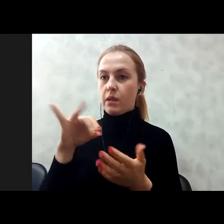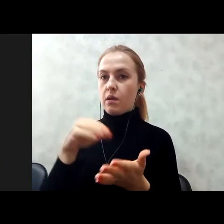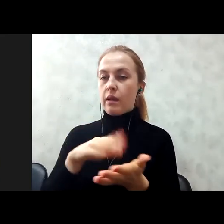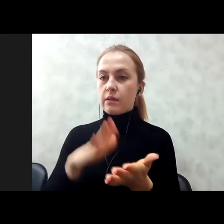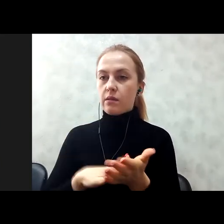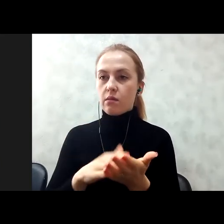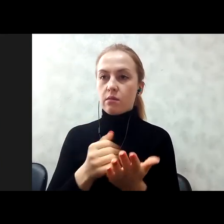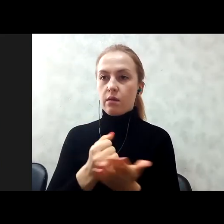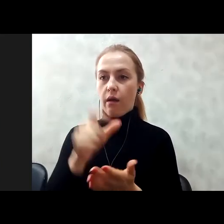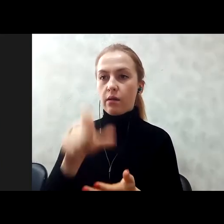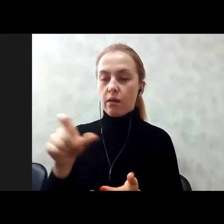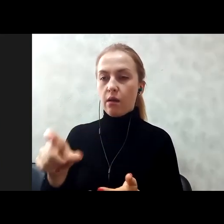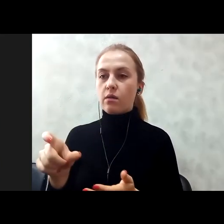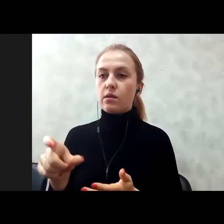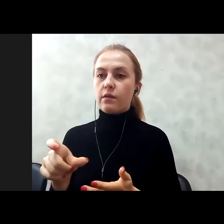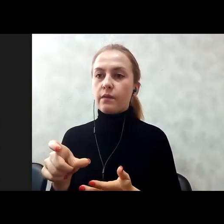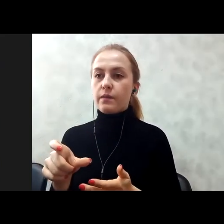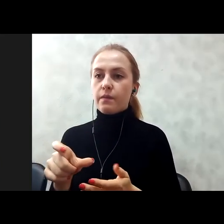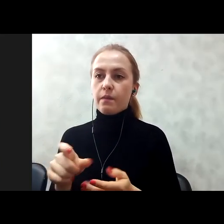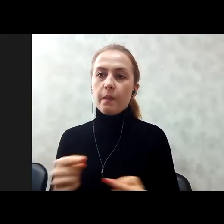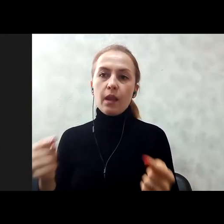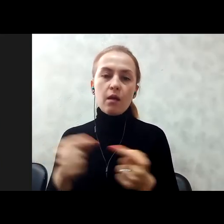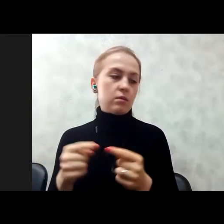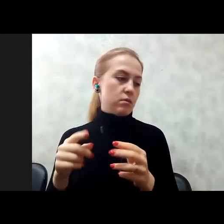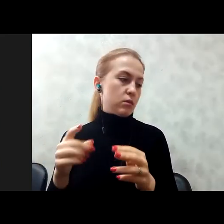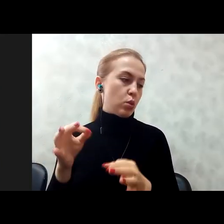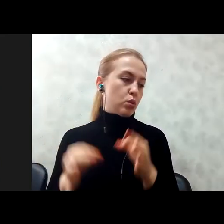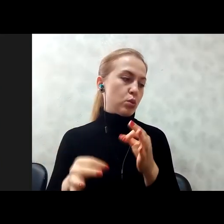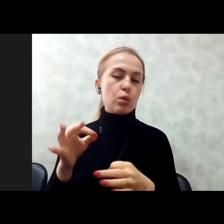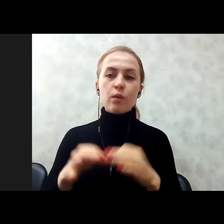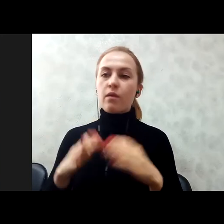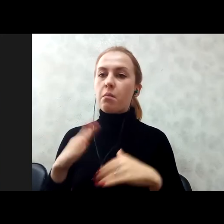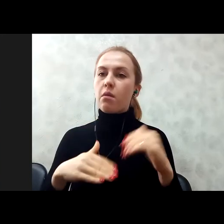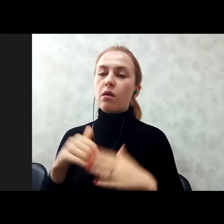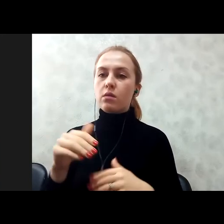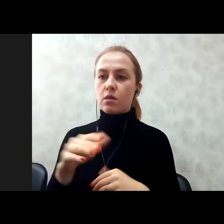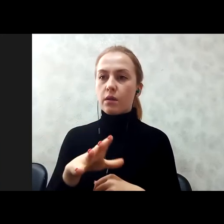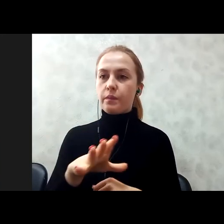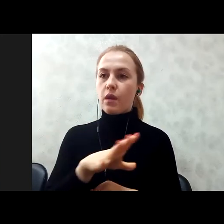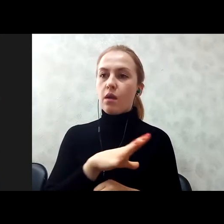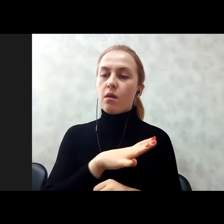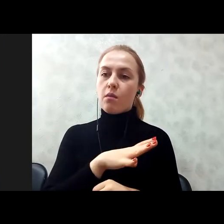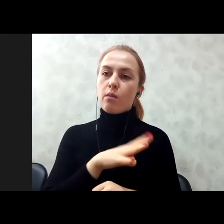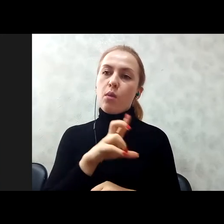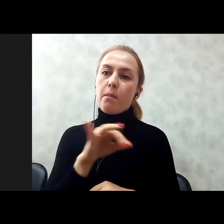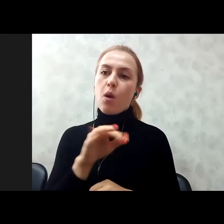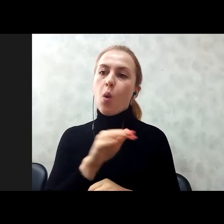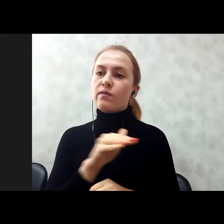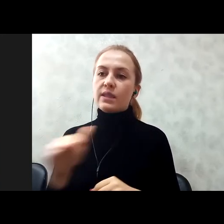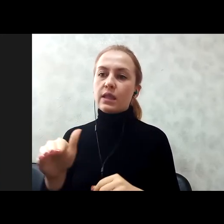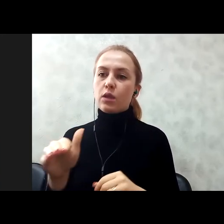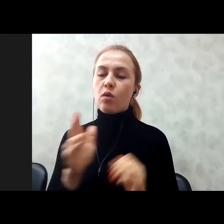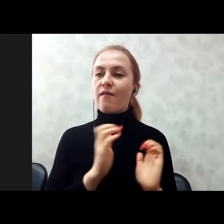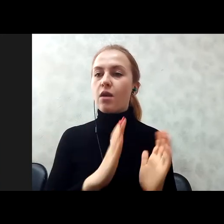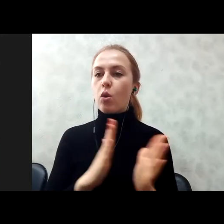At the stage of the candidate registration, since case law is not very clear